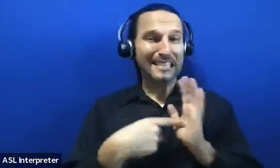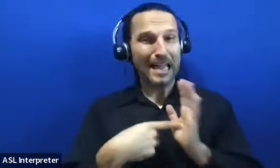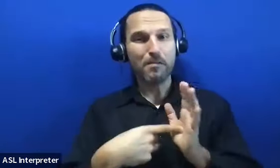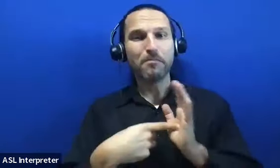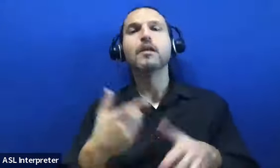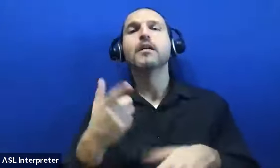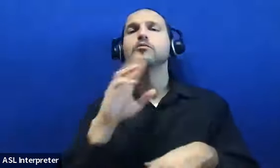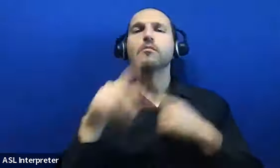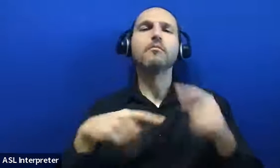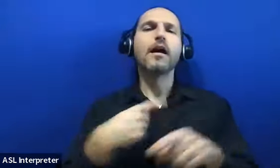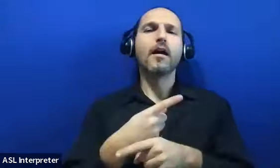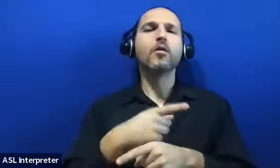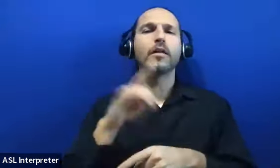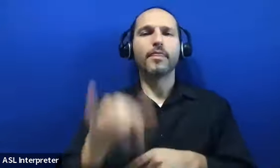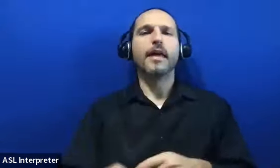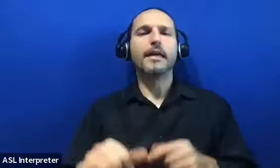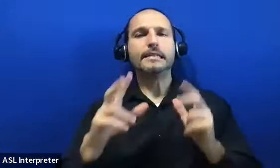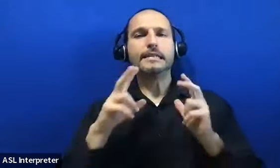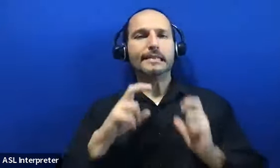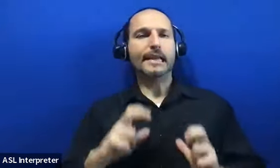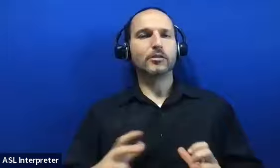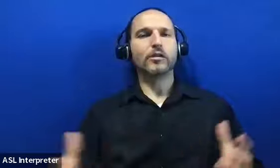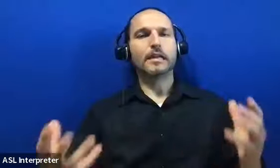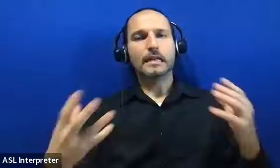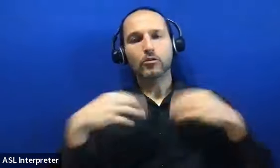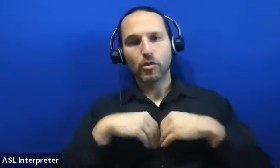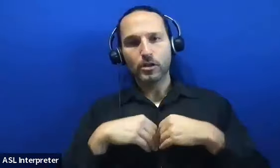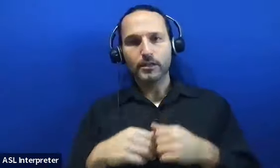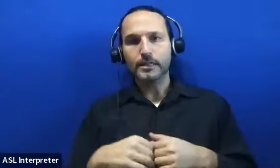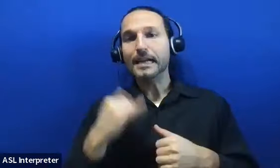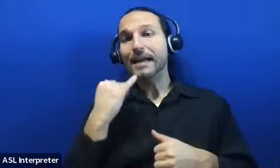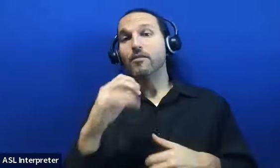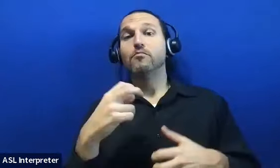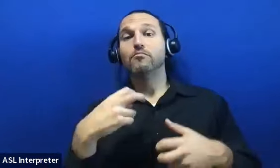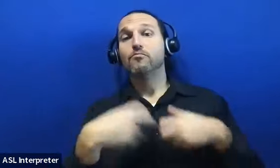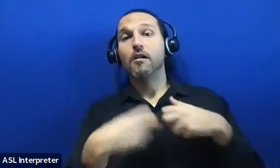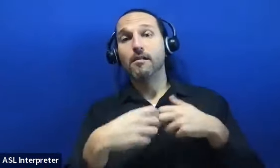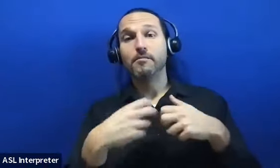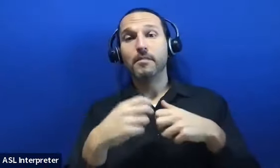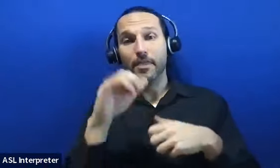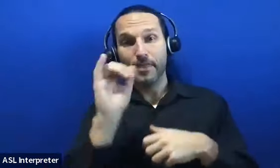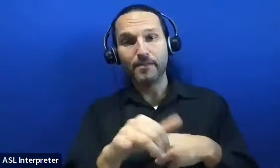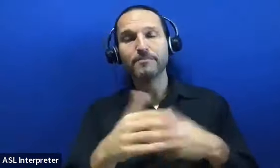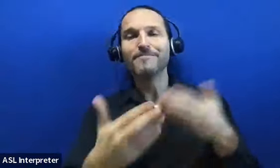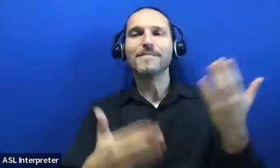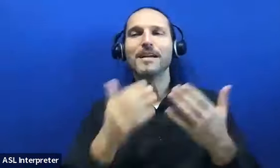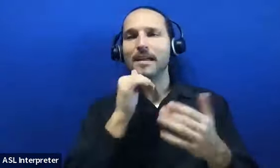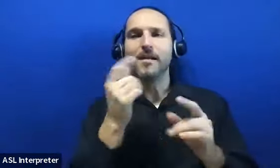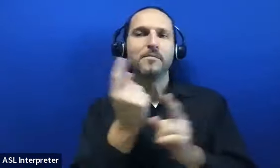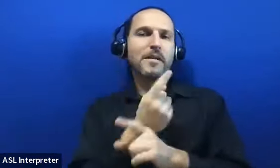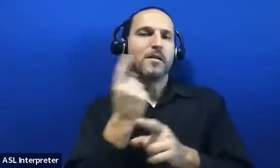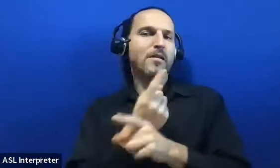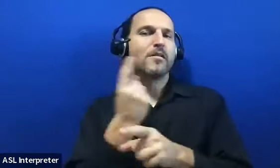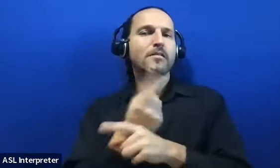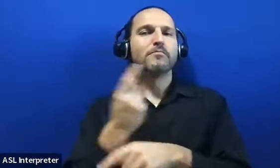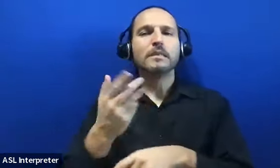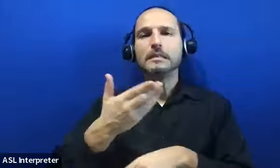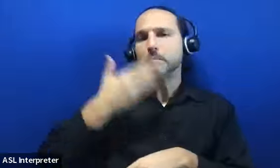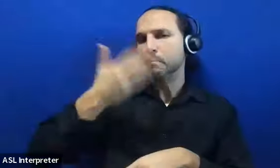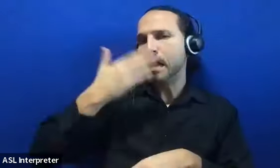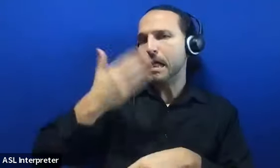integration. And when children have difficulty in this area, they may have an abnormal